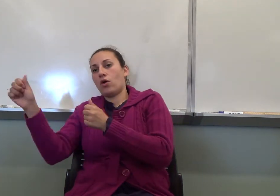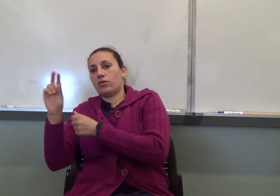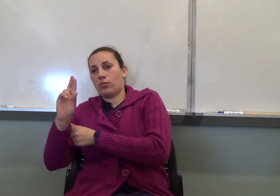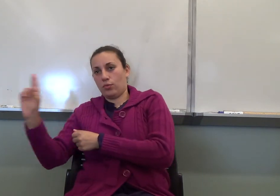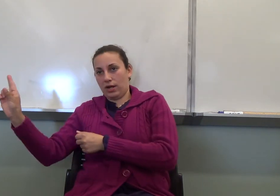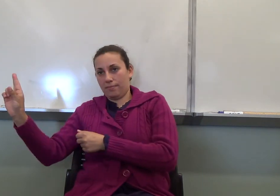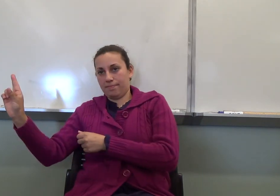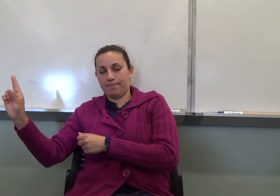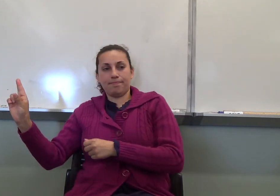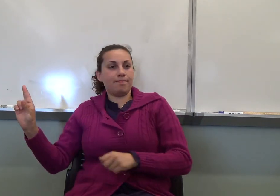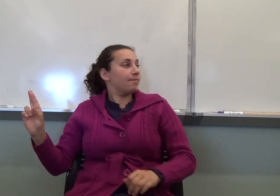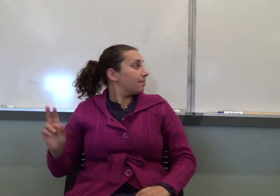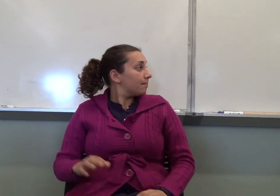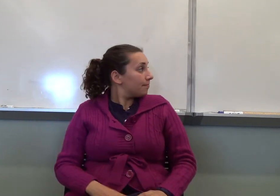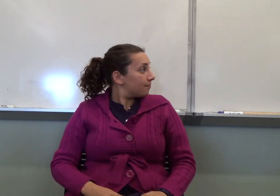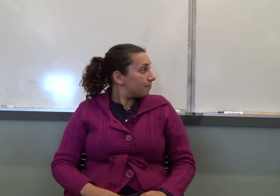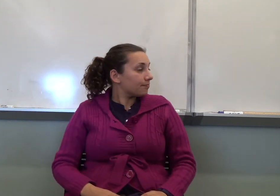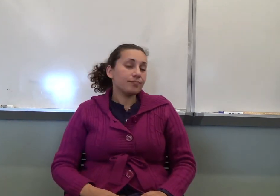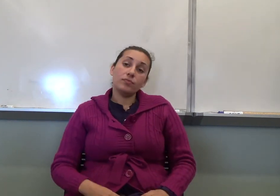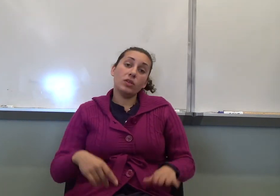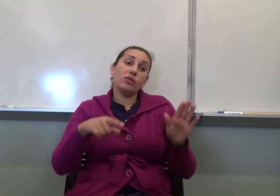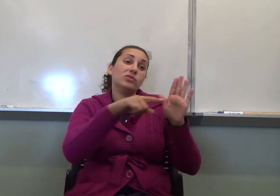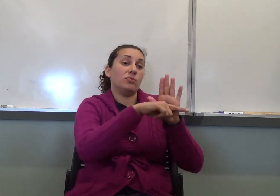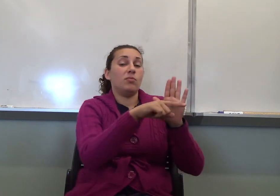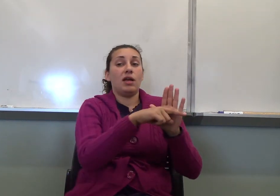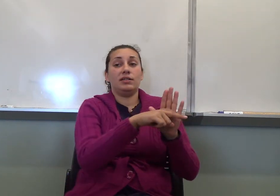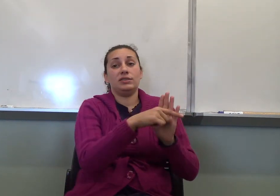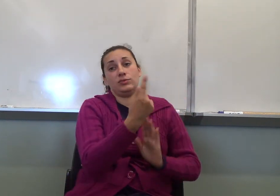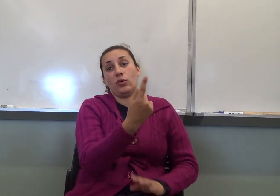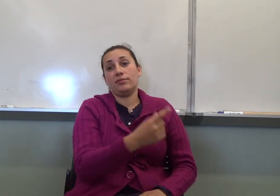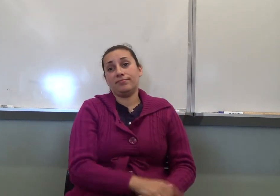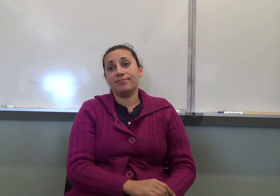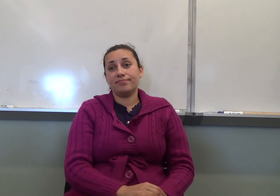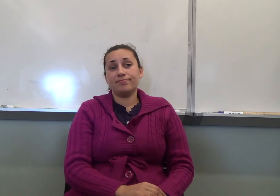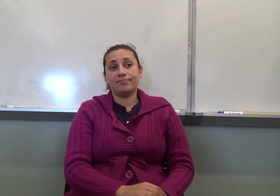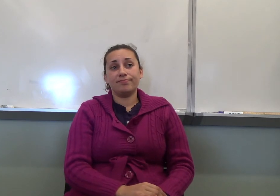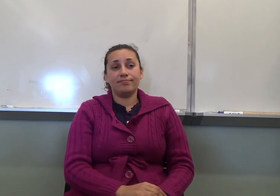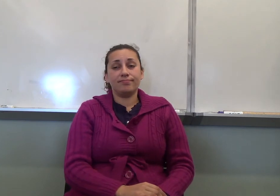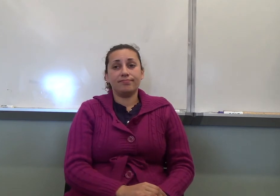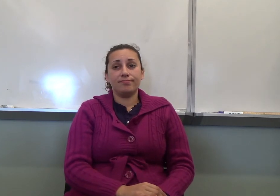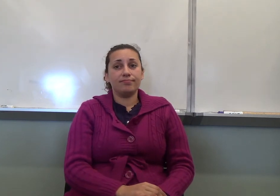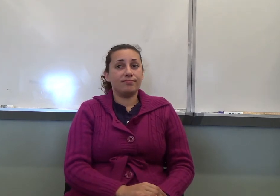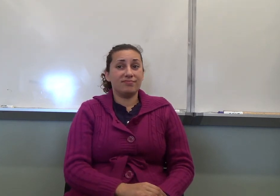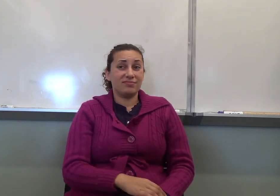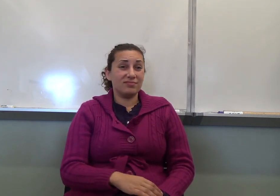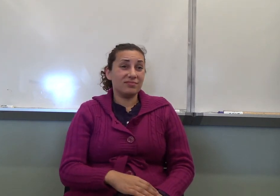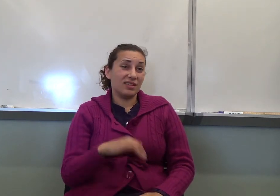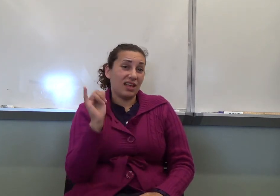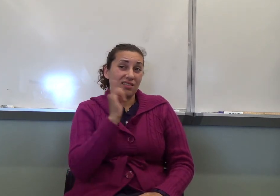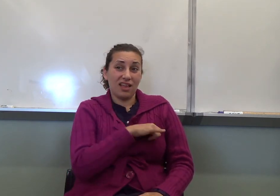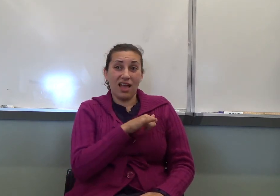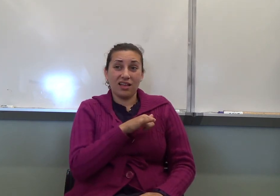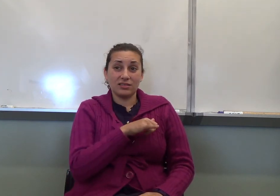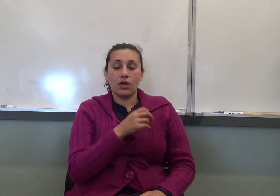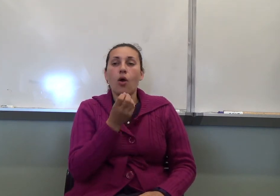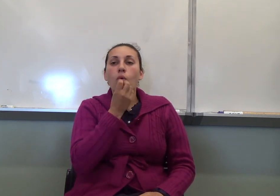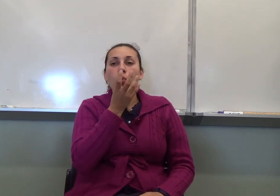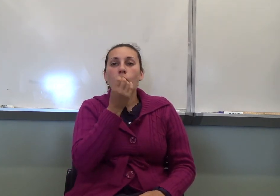is minus 1. It's right there. That's a balmy day in Fargo, North Dakota. Minus 1,